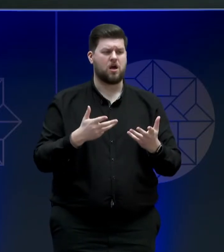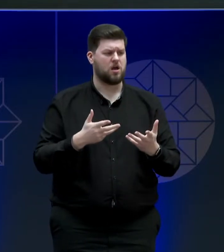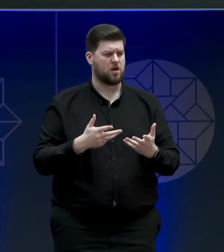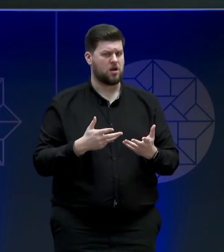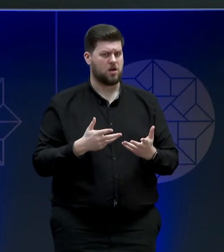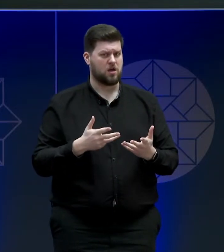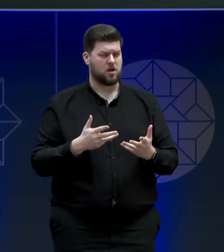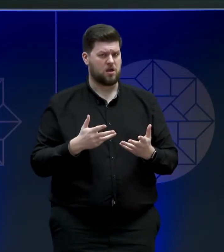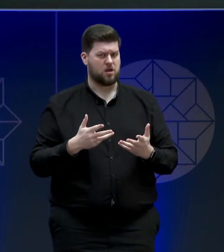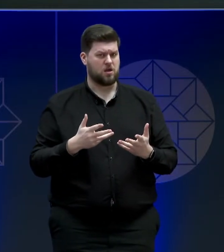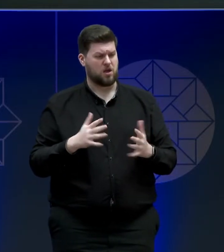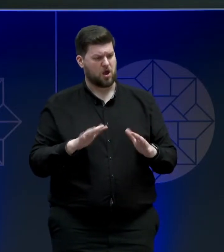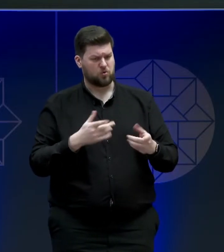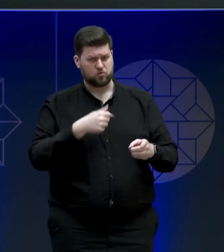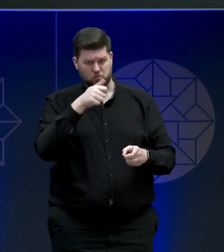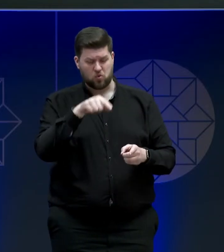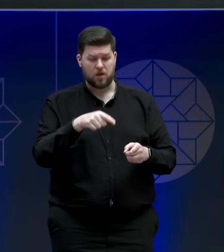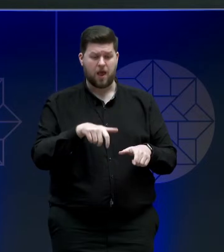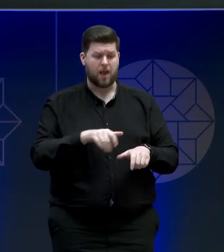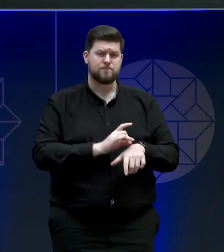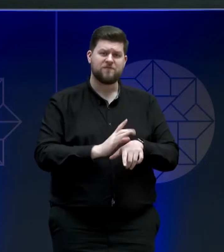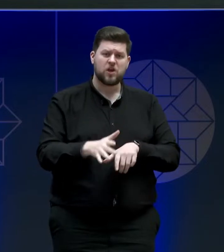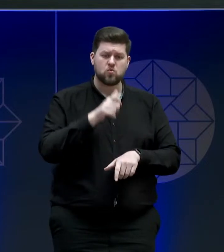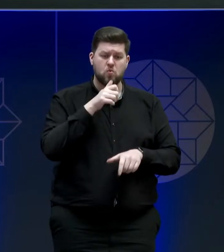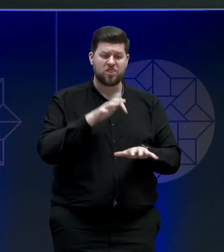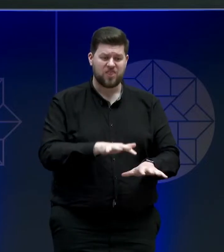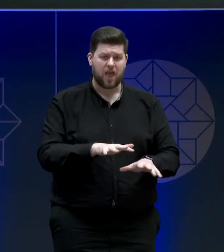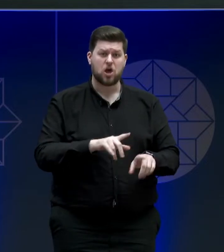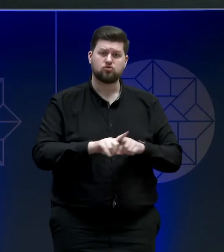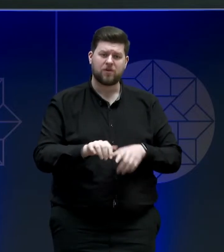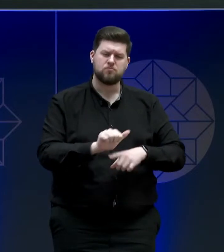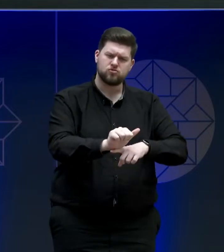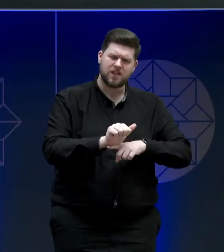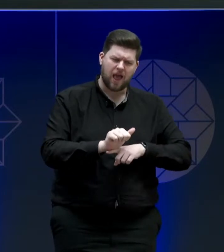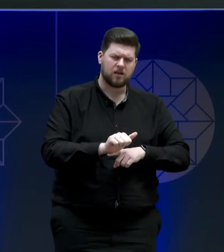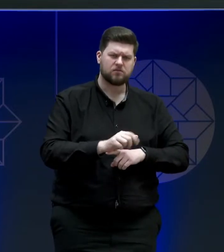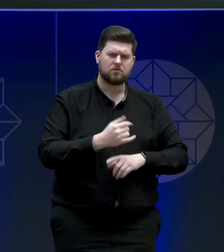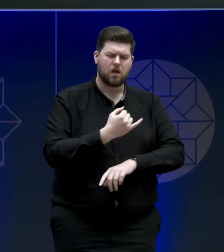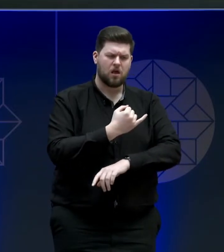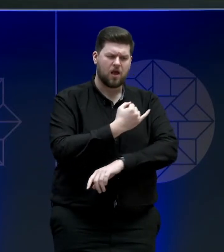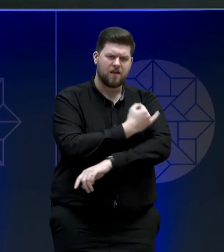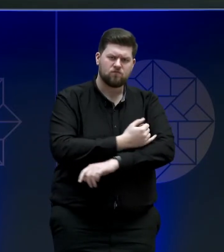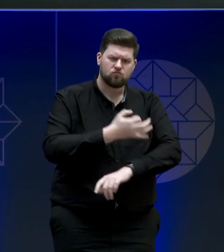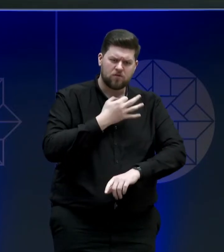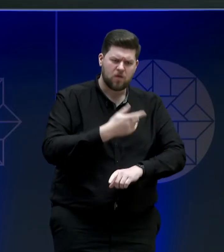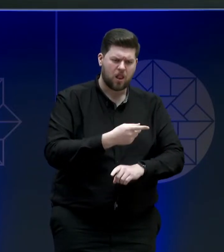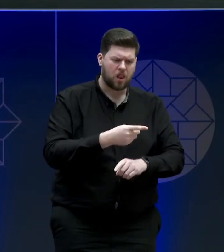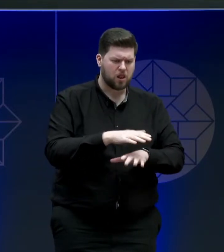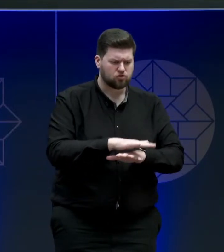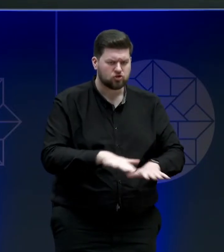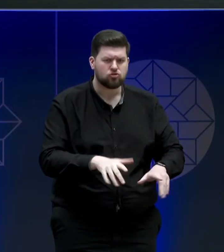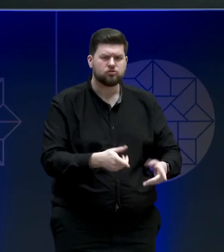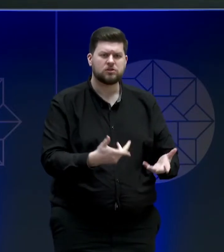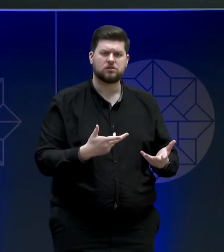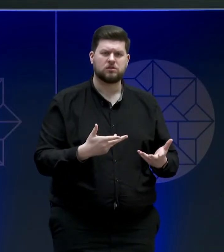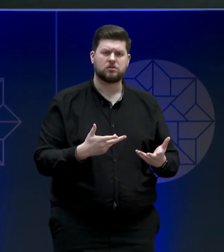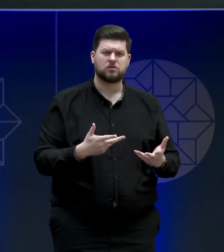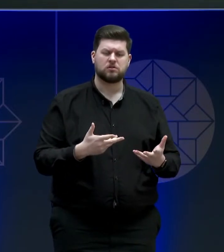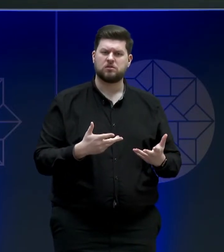to protect the most vulnerable children, have once again failed to identify and report this kind of sickening